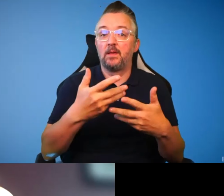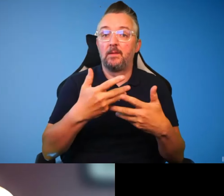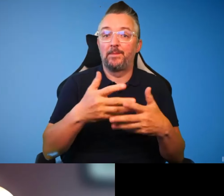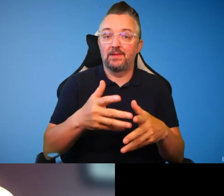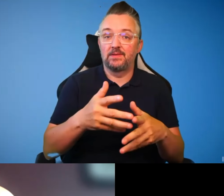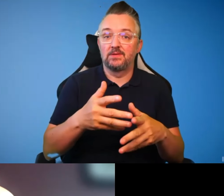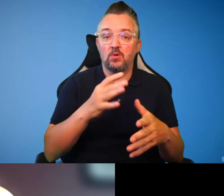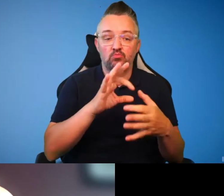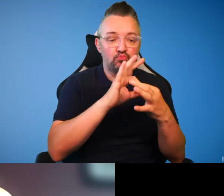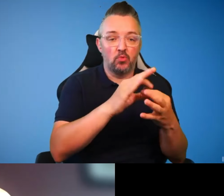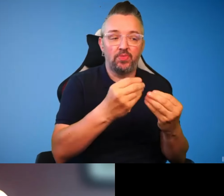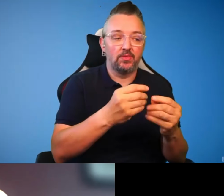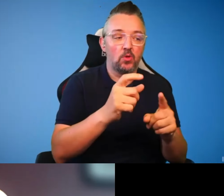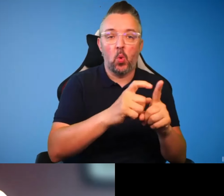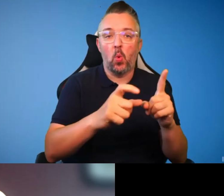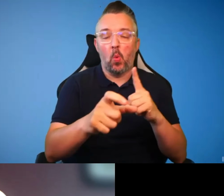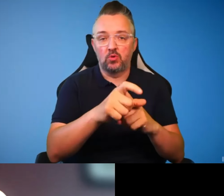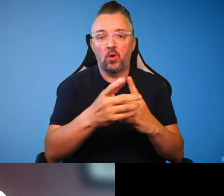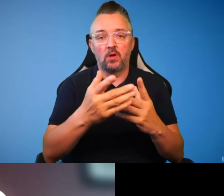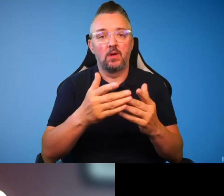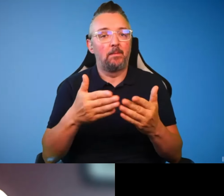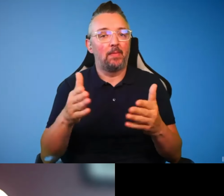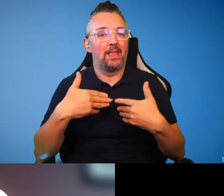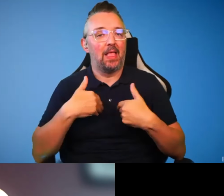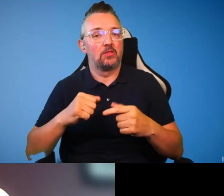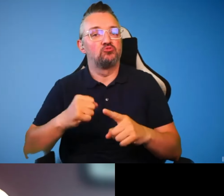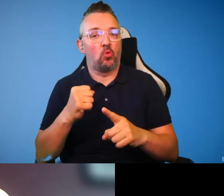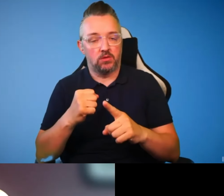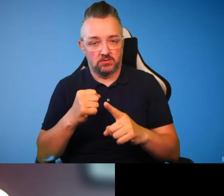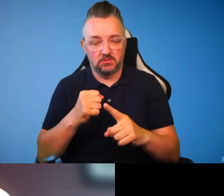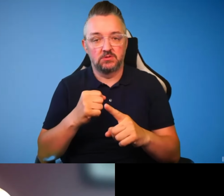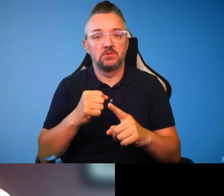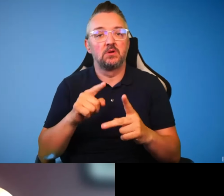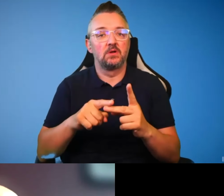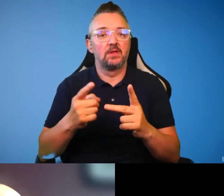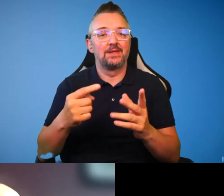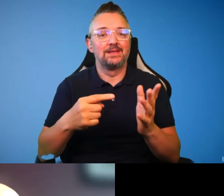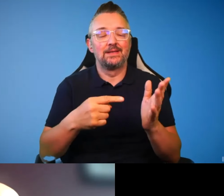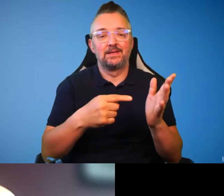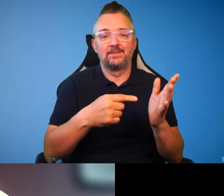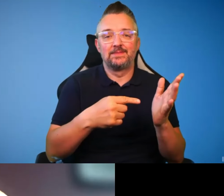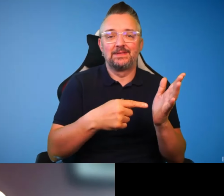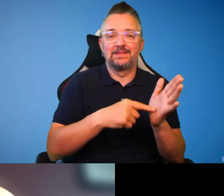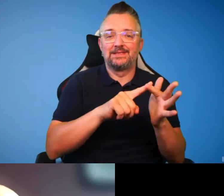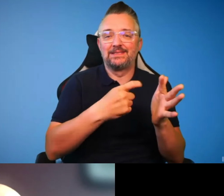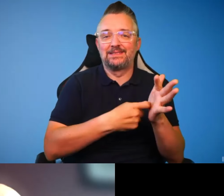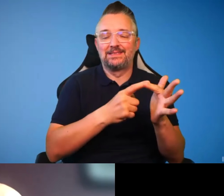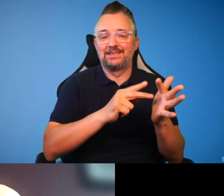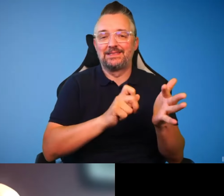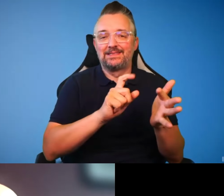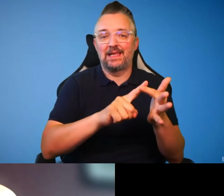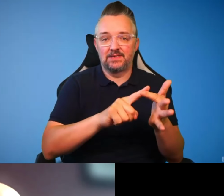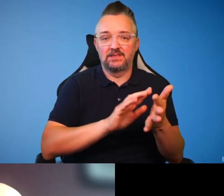community organisations and with Public Health Scotland and Terrance Higgins Trust, particularly where Dave's